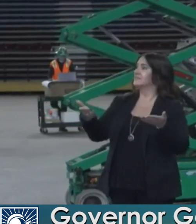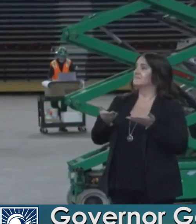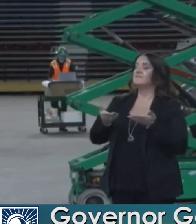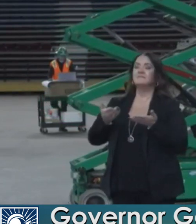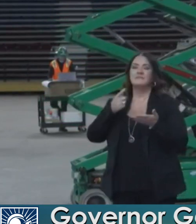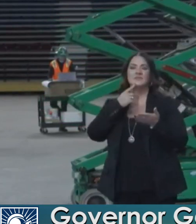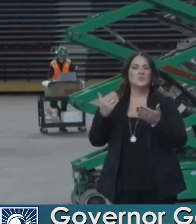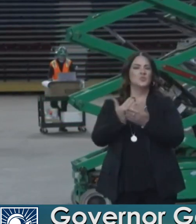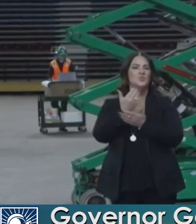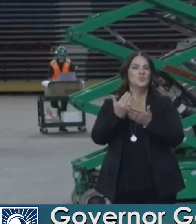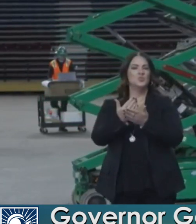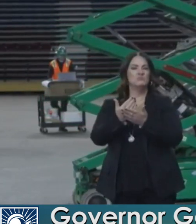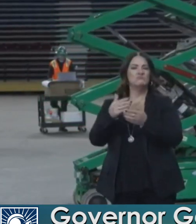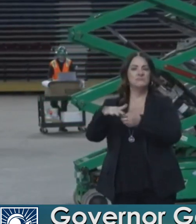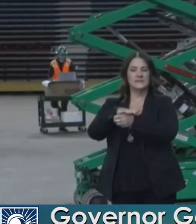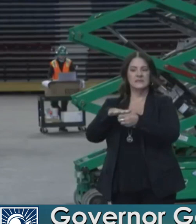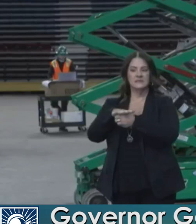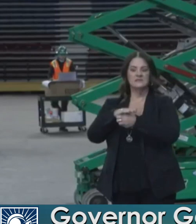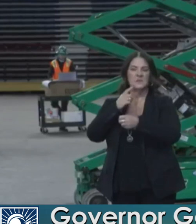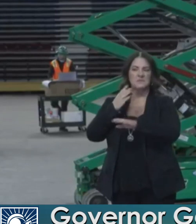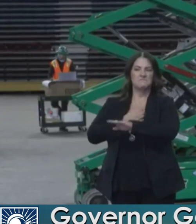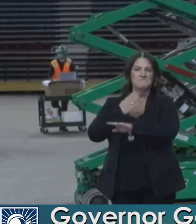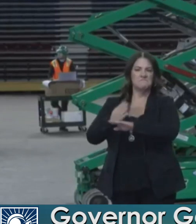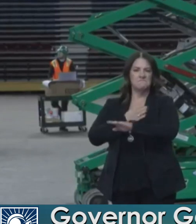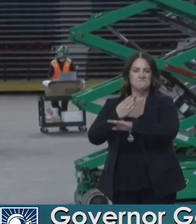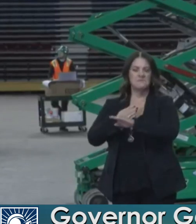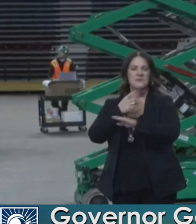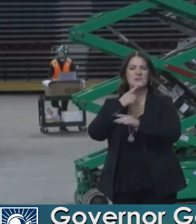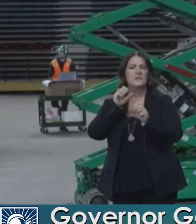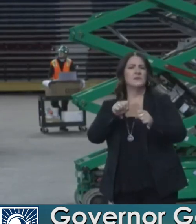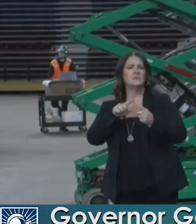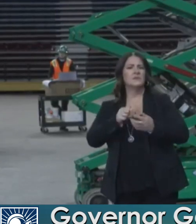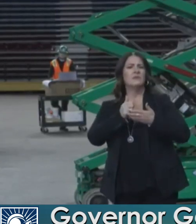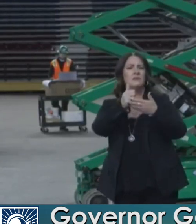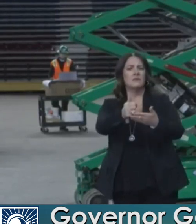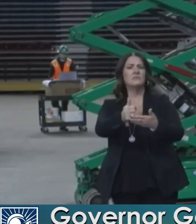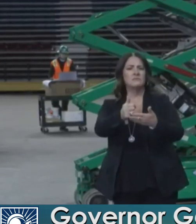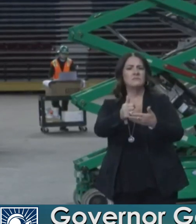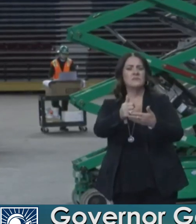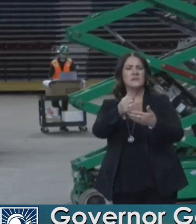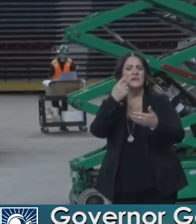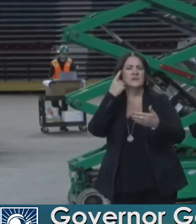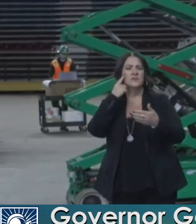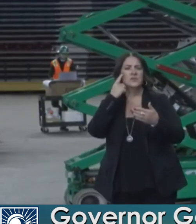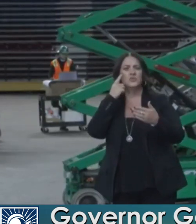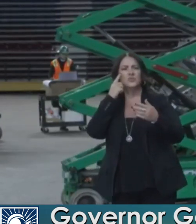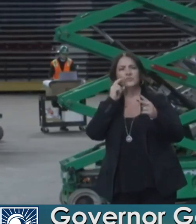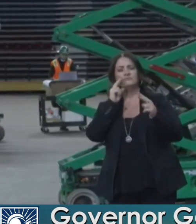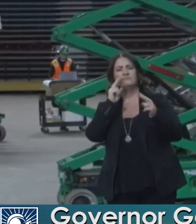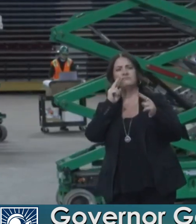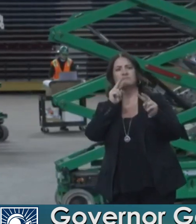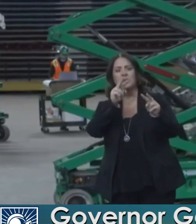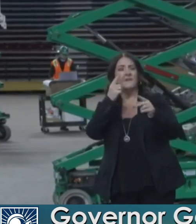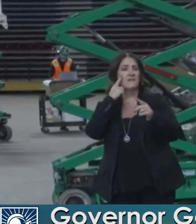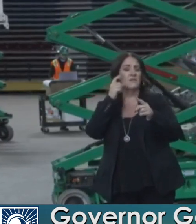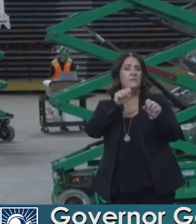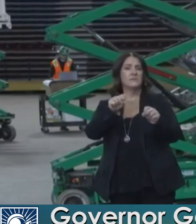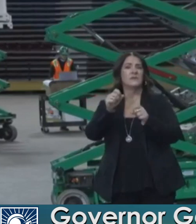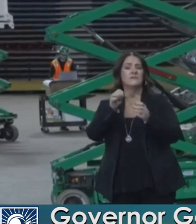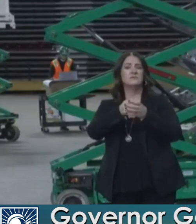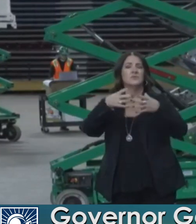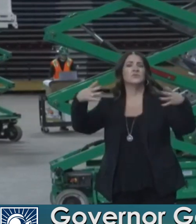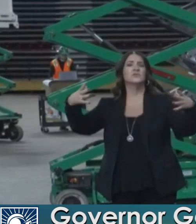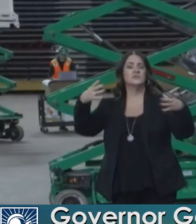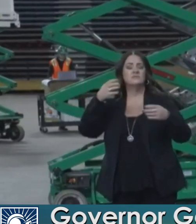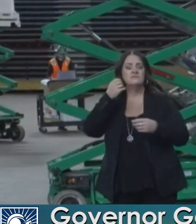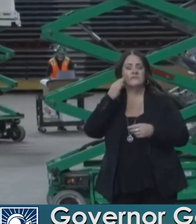we're upgrading to meet this moment, to address the issue of the surge here in the state of California. I want to first, though,